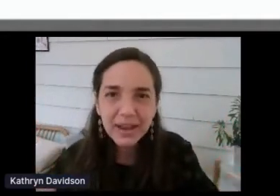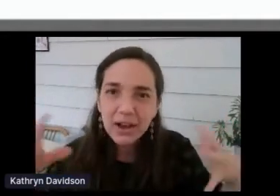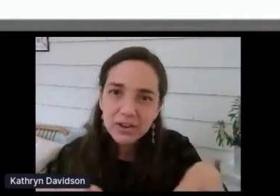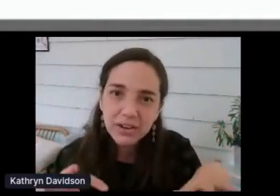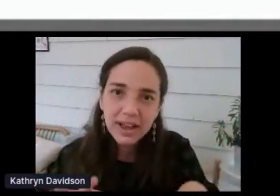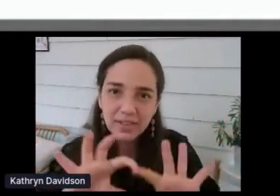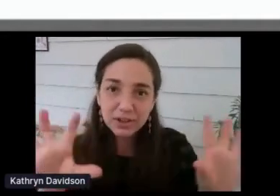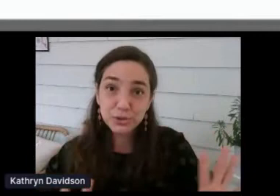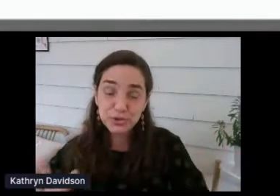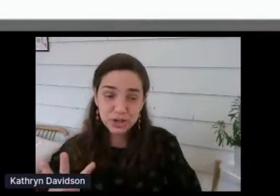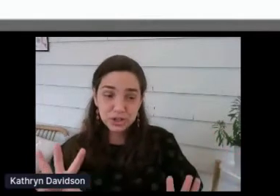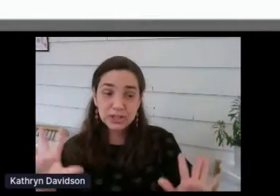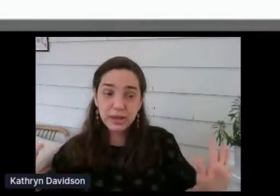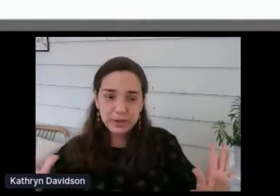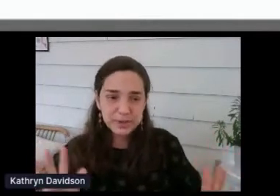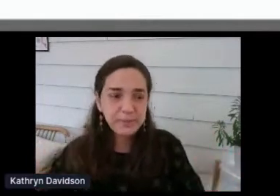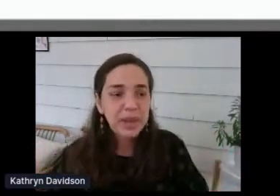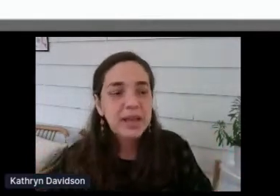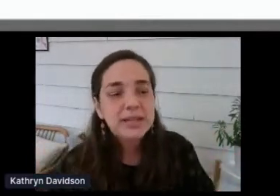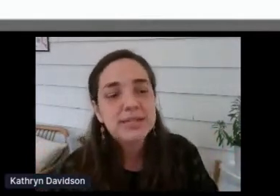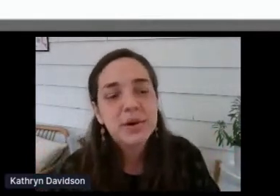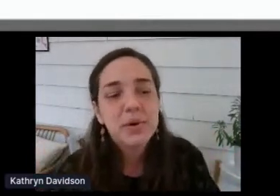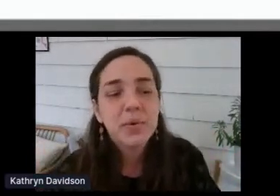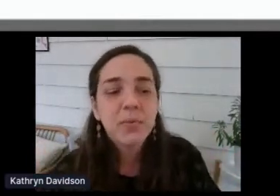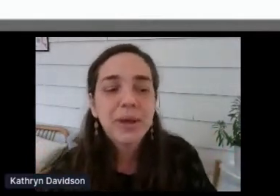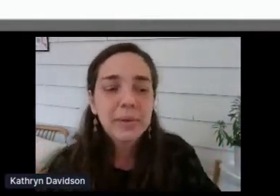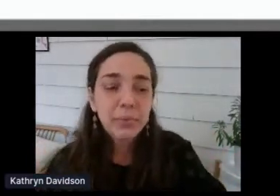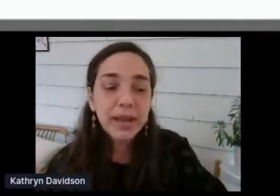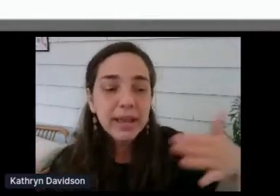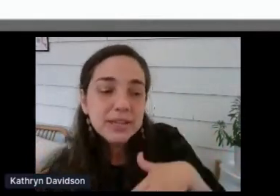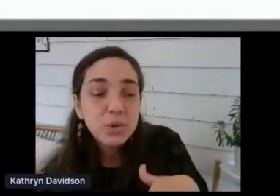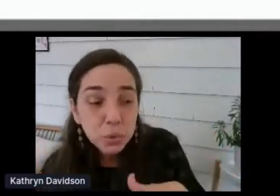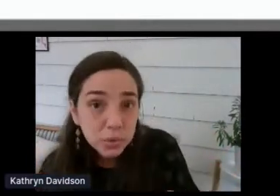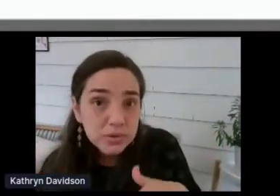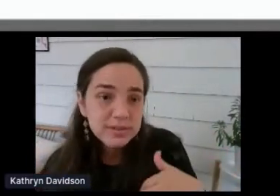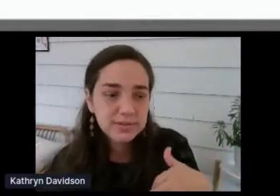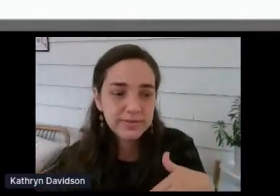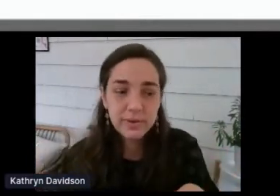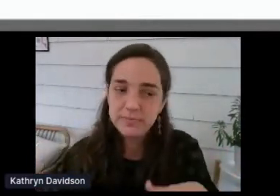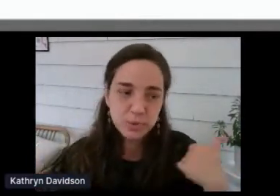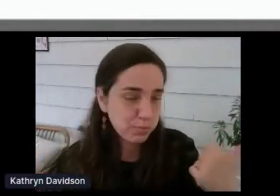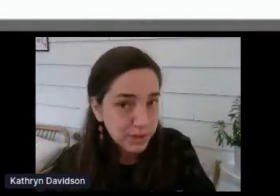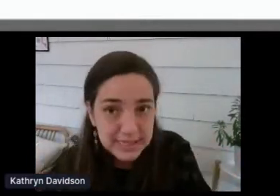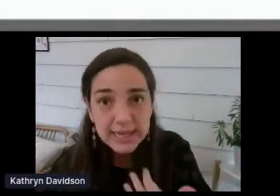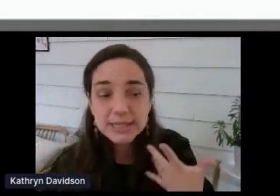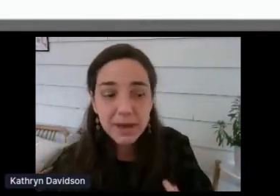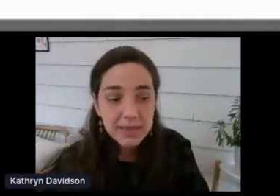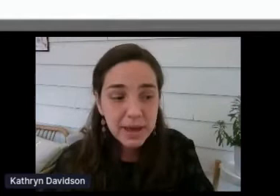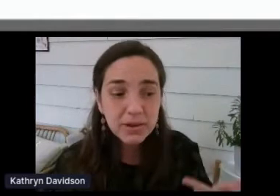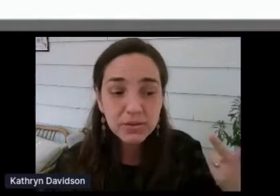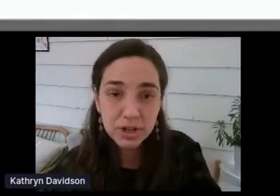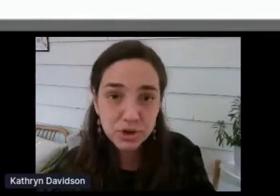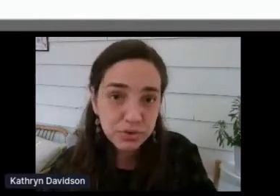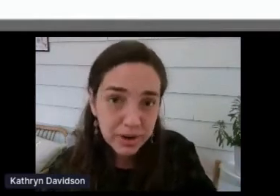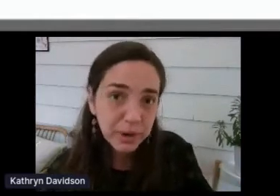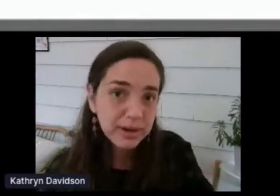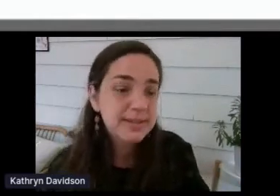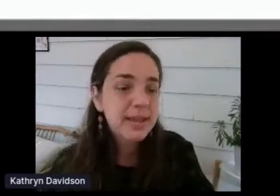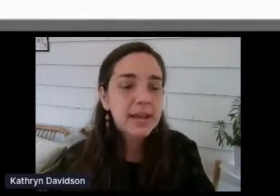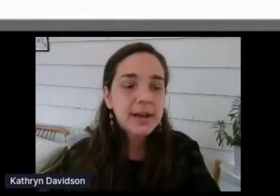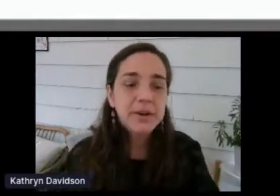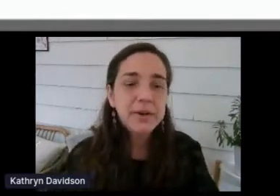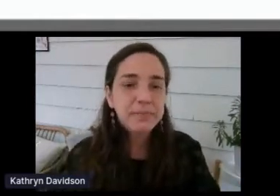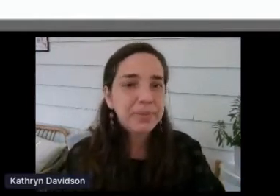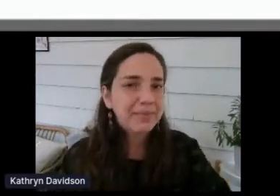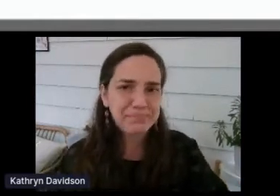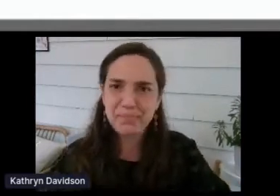motivate some like underlying logical structure to language. So we bring in tools from precise mathematical logical frameworks,